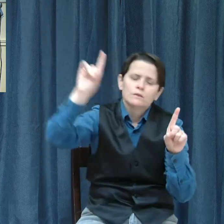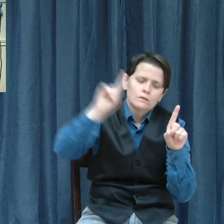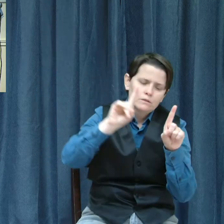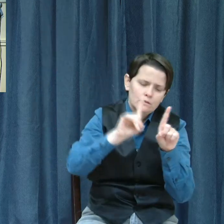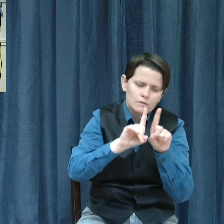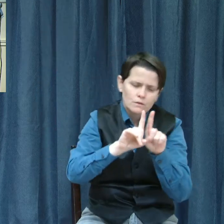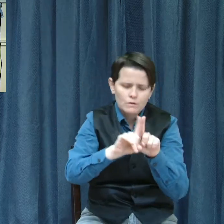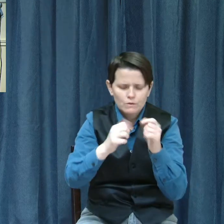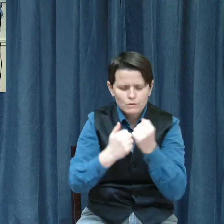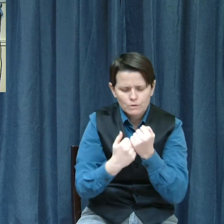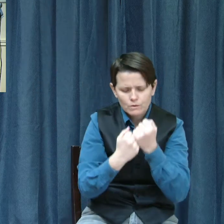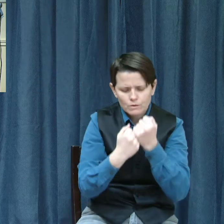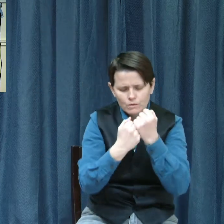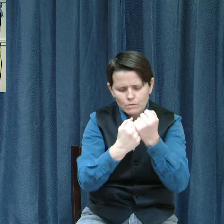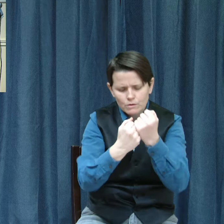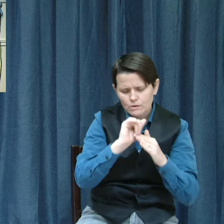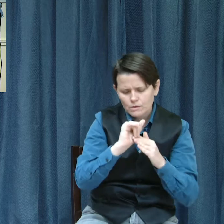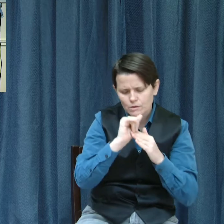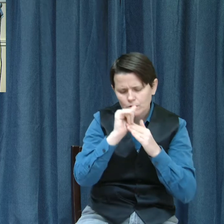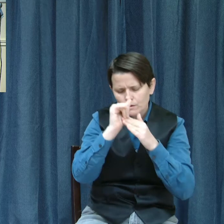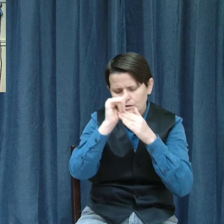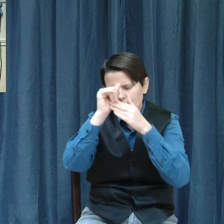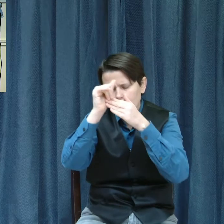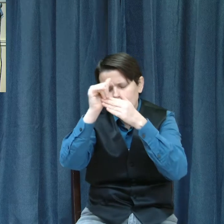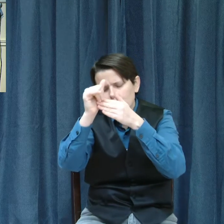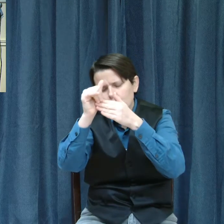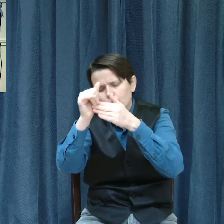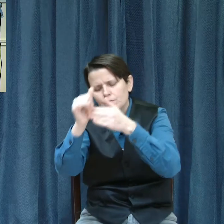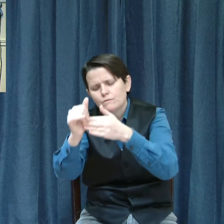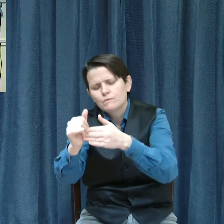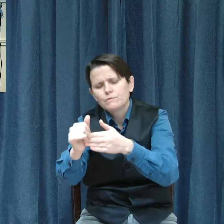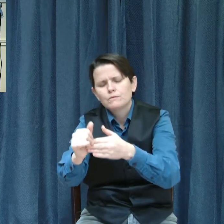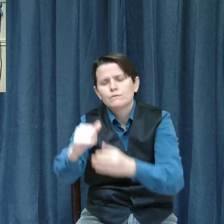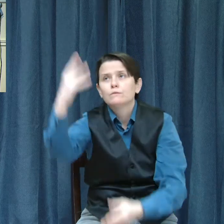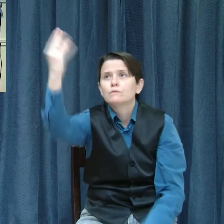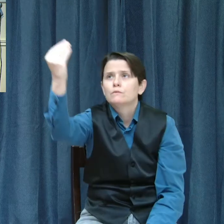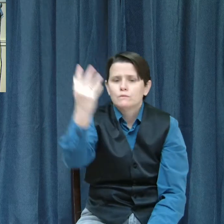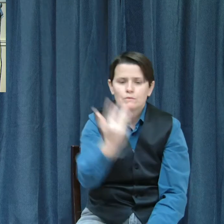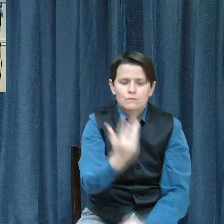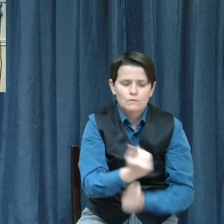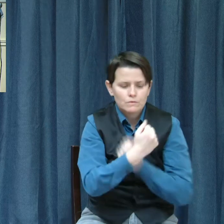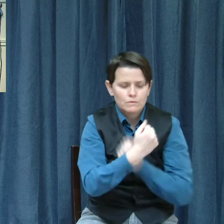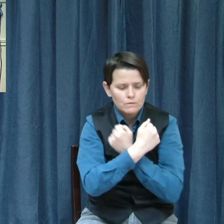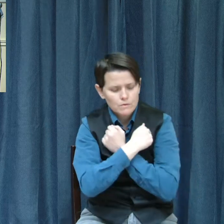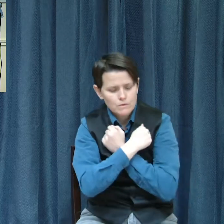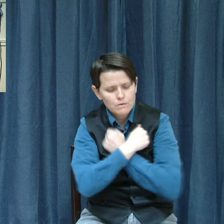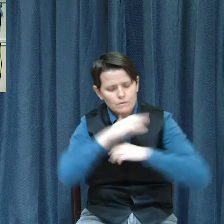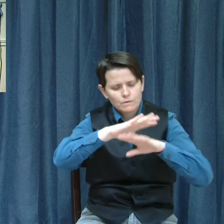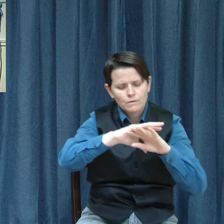around to guide you. My love will be your compass. I